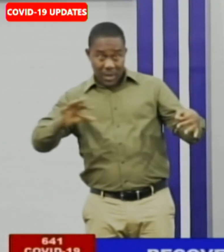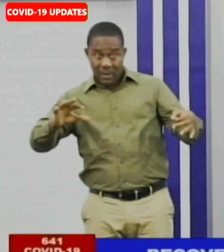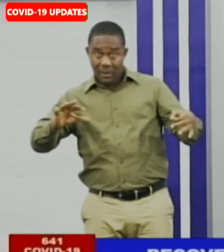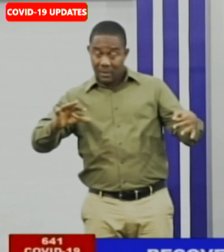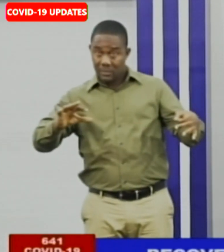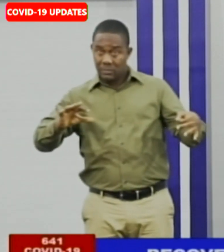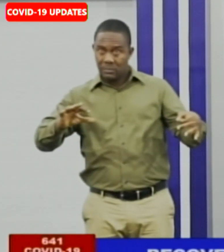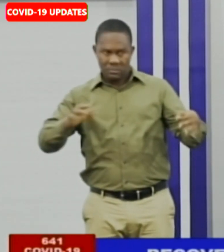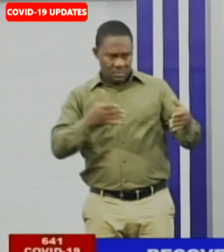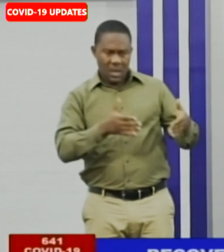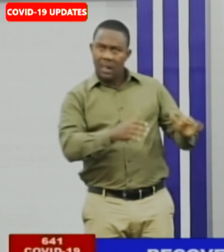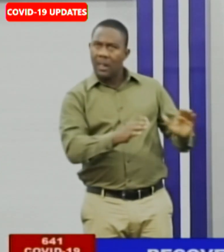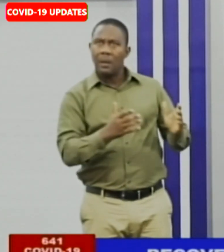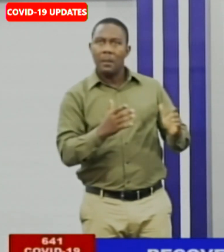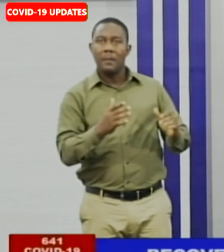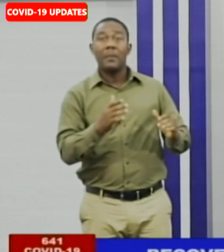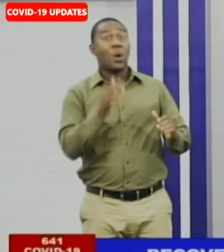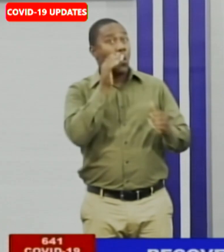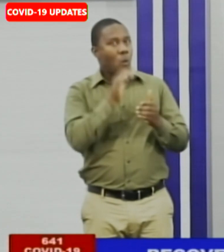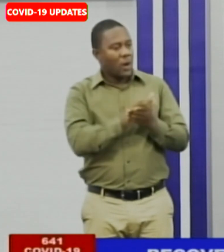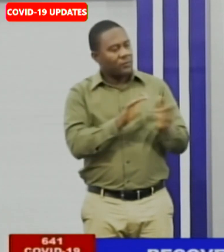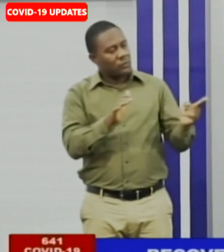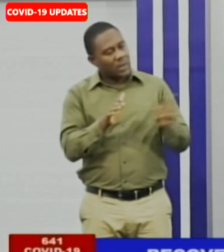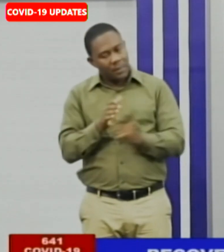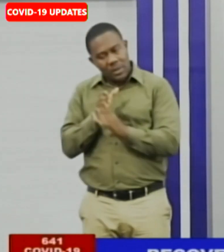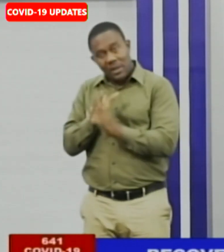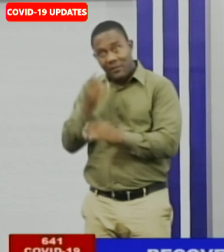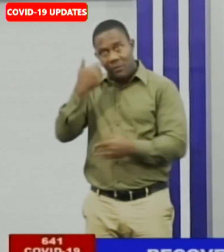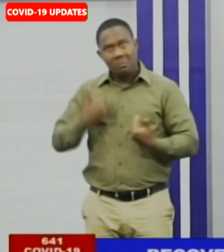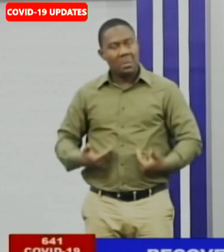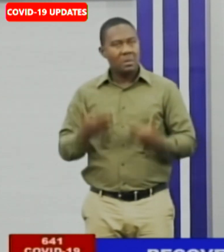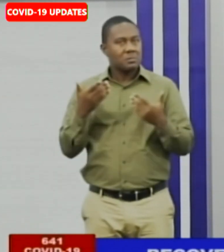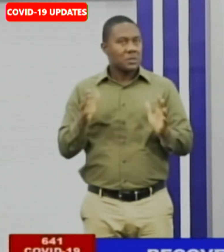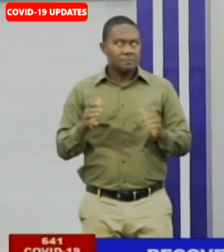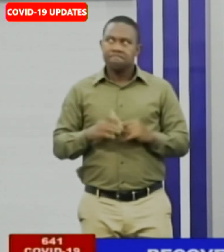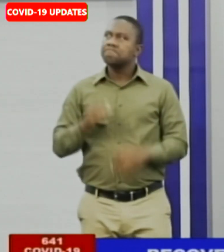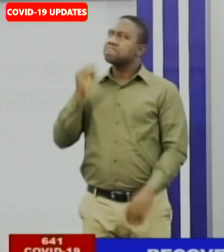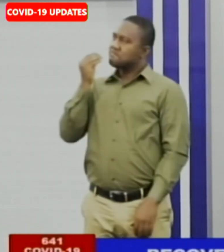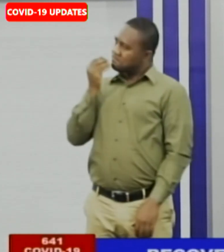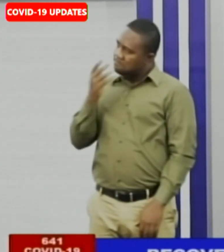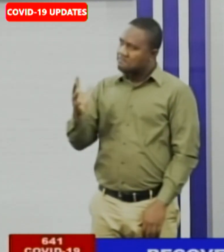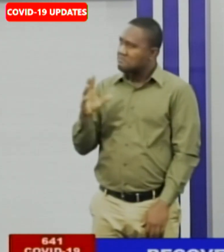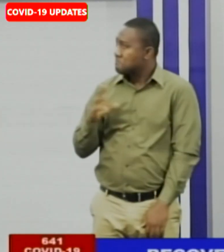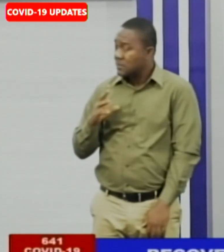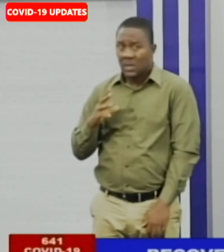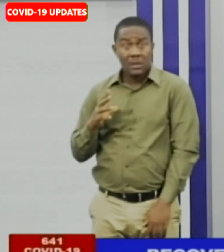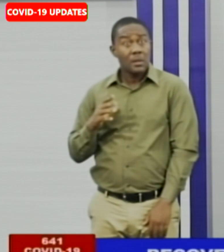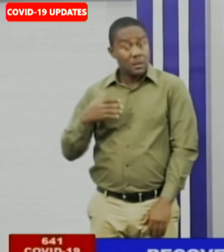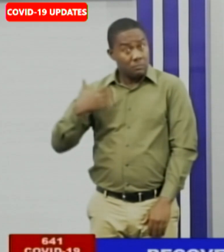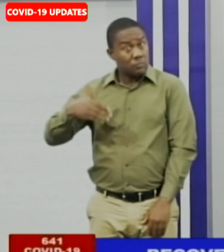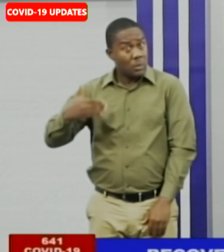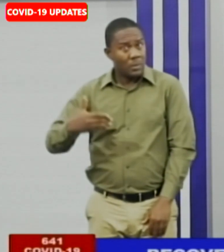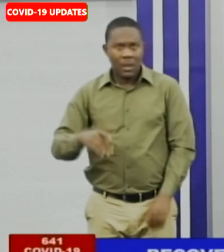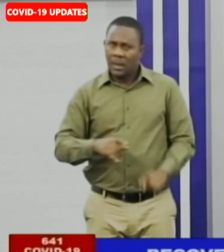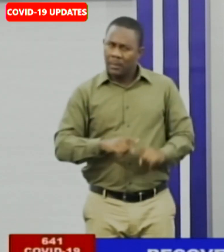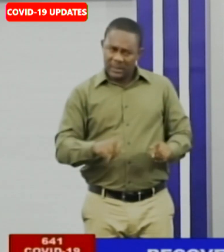my wife just attend to me and the rest of the children just go far. I was able to obey him, and since then the children were